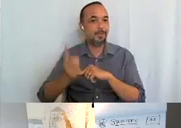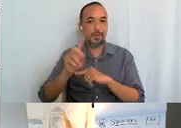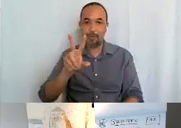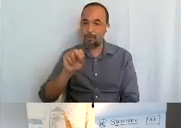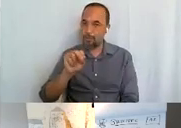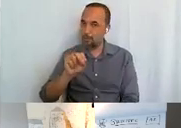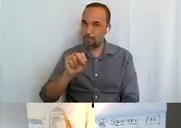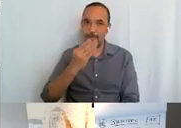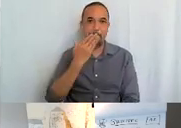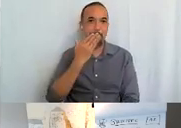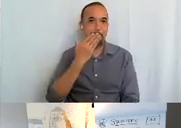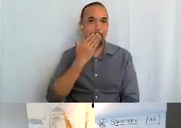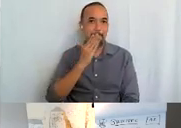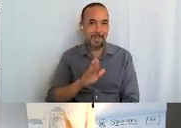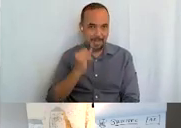bad idea.